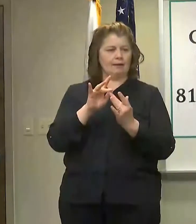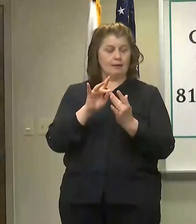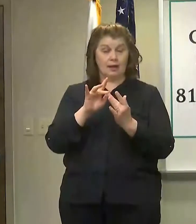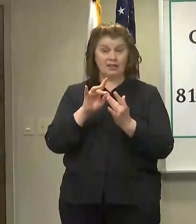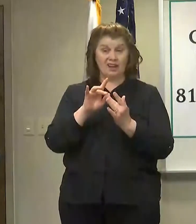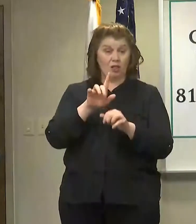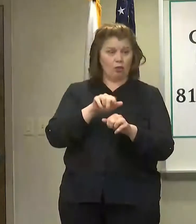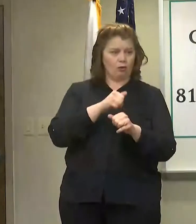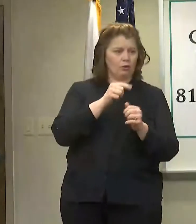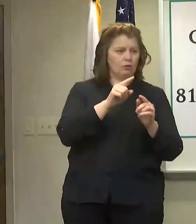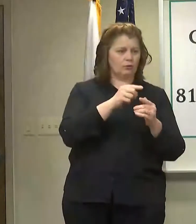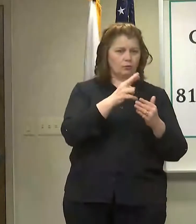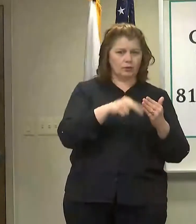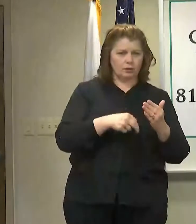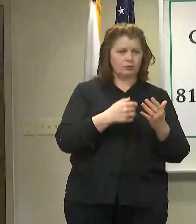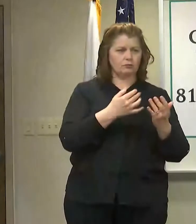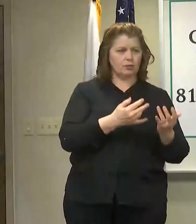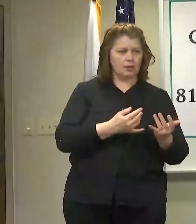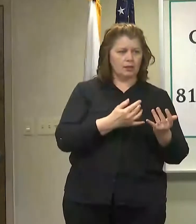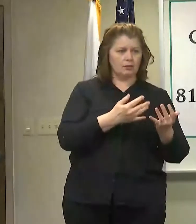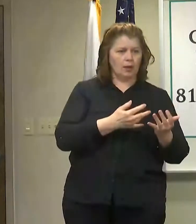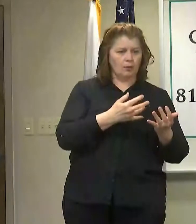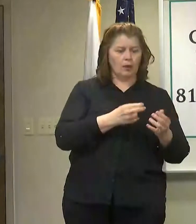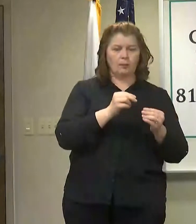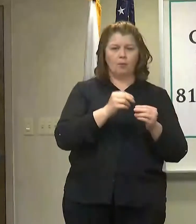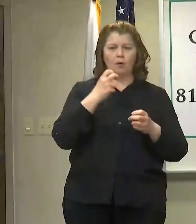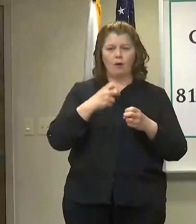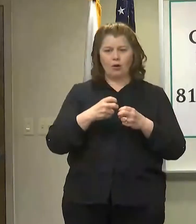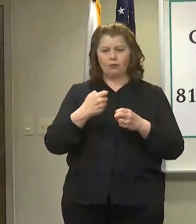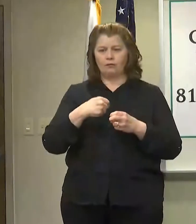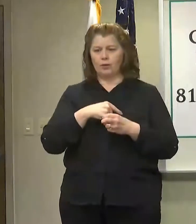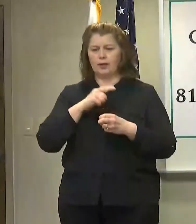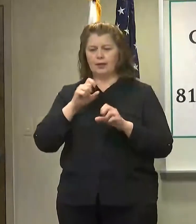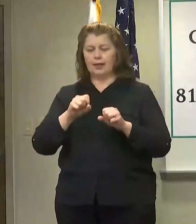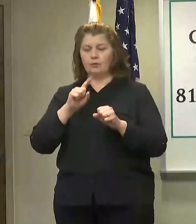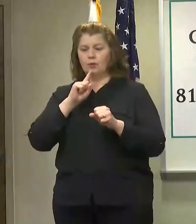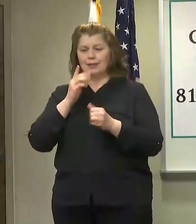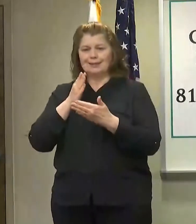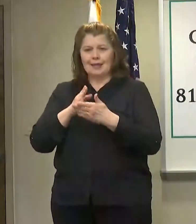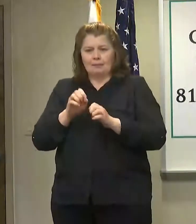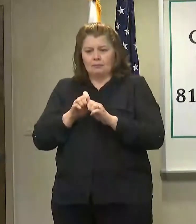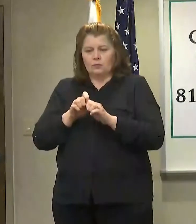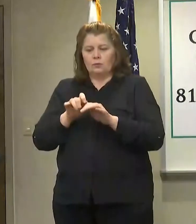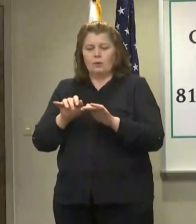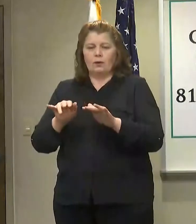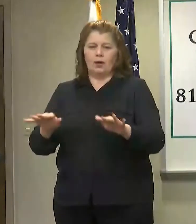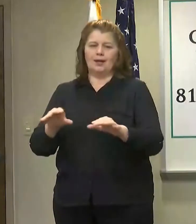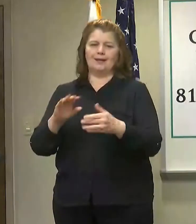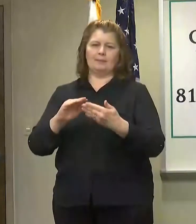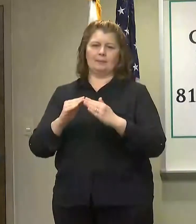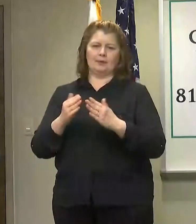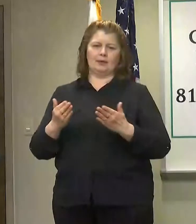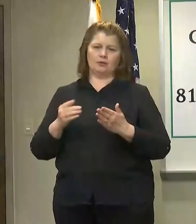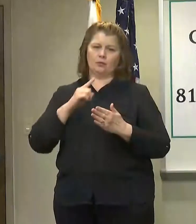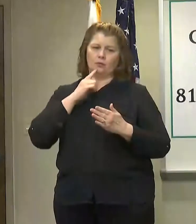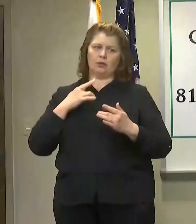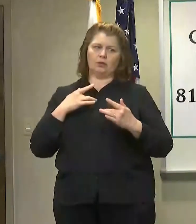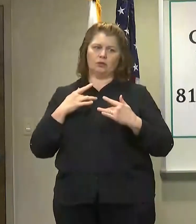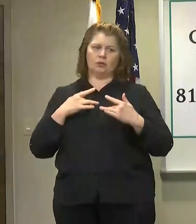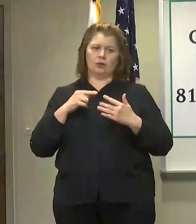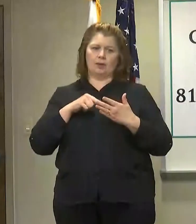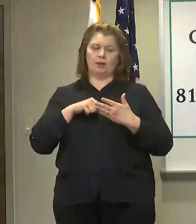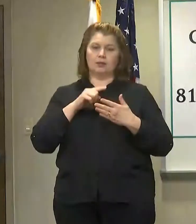those test results sit out there, the harder it is for us to assure that we can then stop the spread in the community. So we were very concerned about